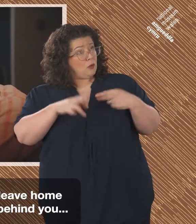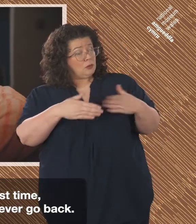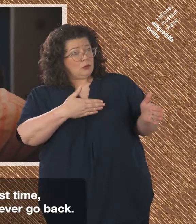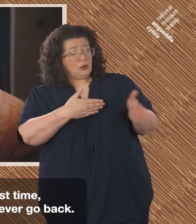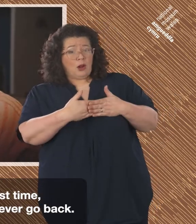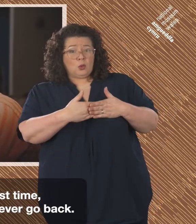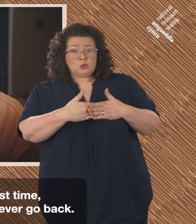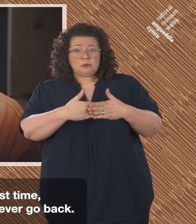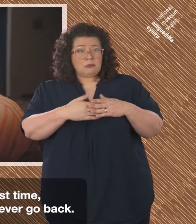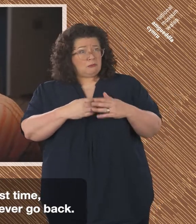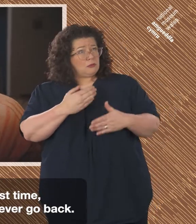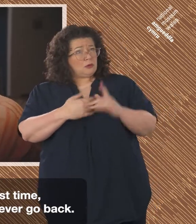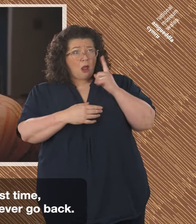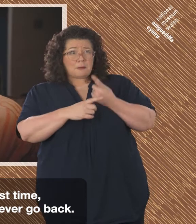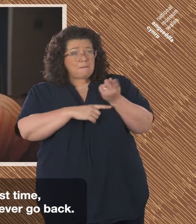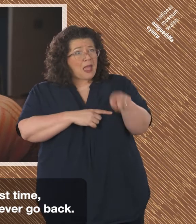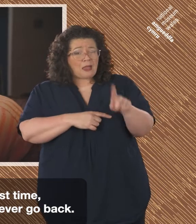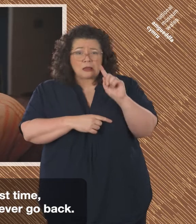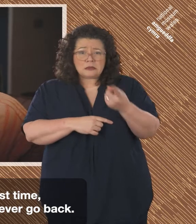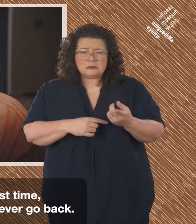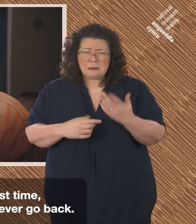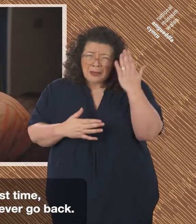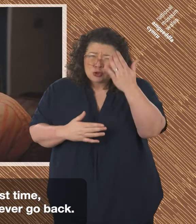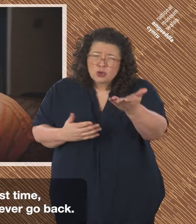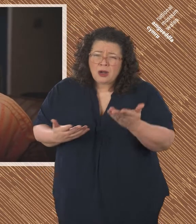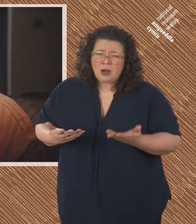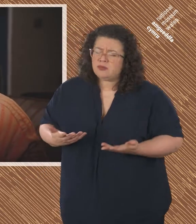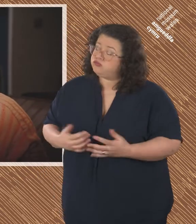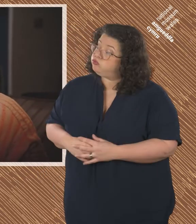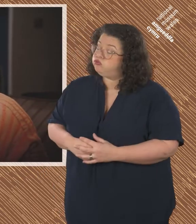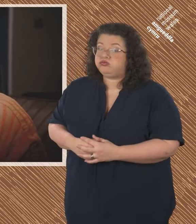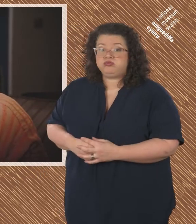behind you for the very last time, knowing you could never go back.